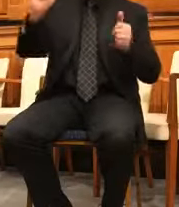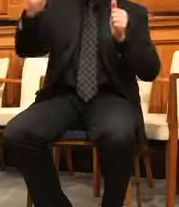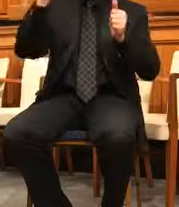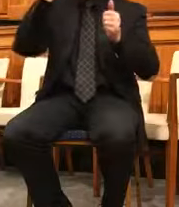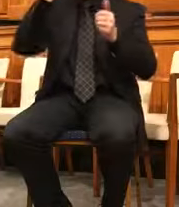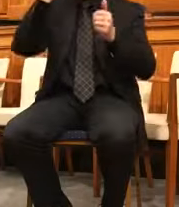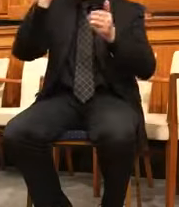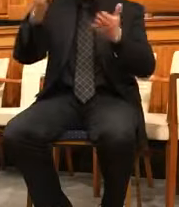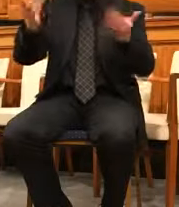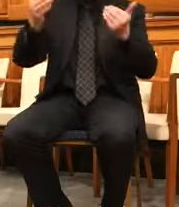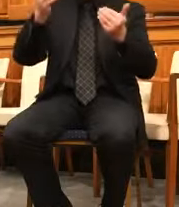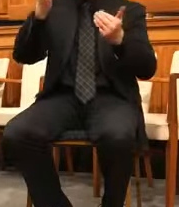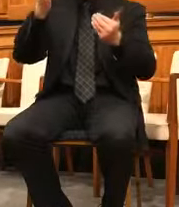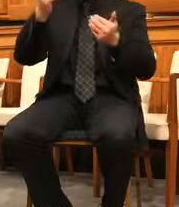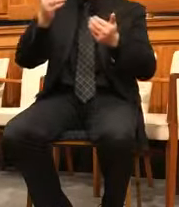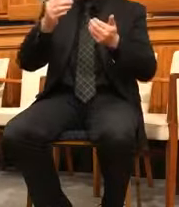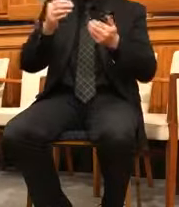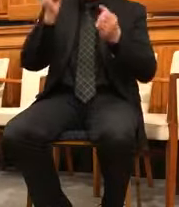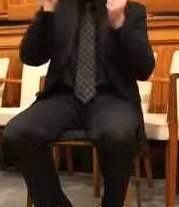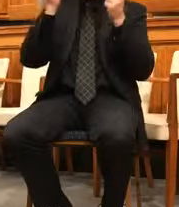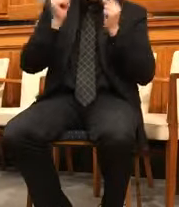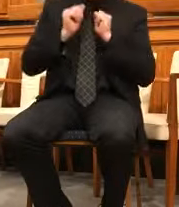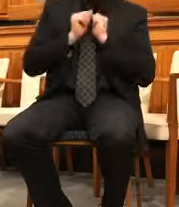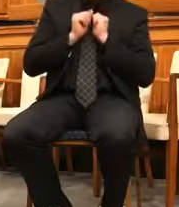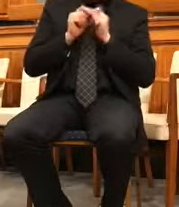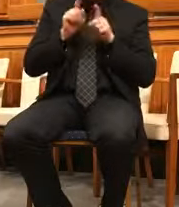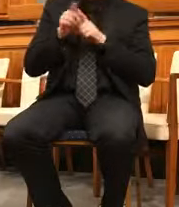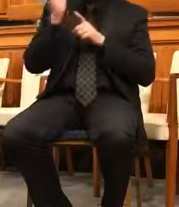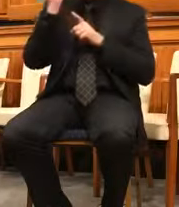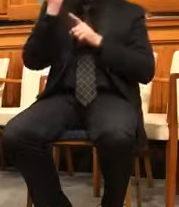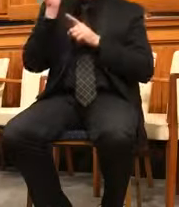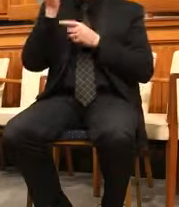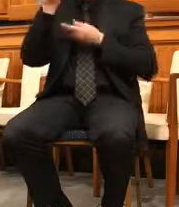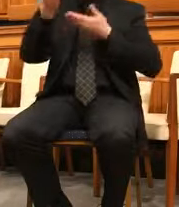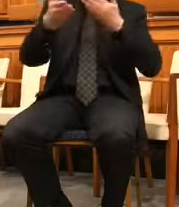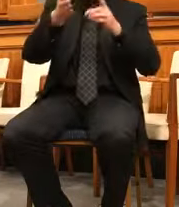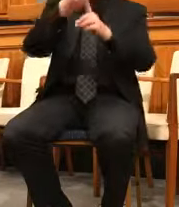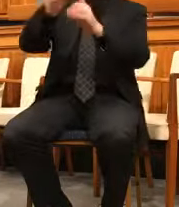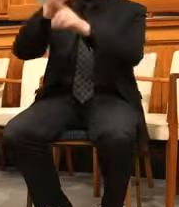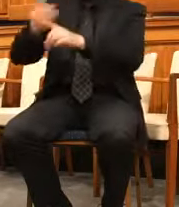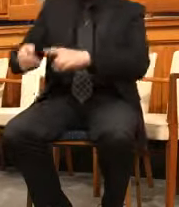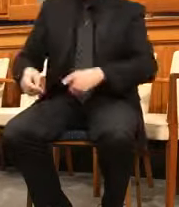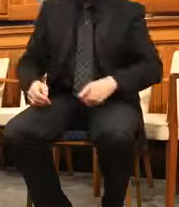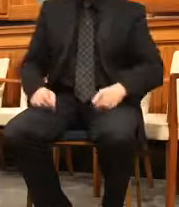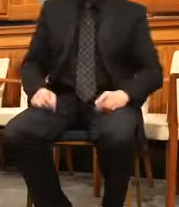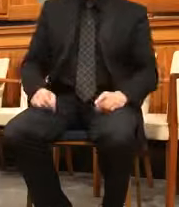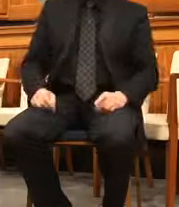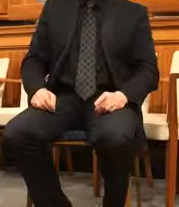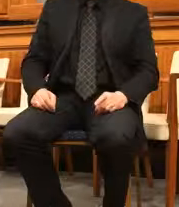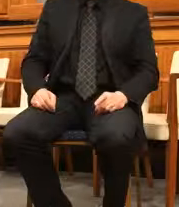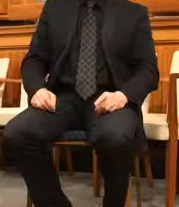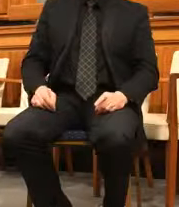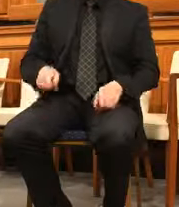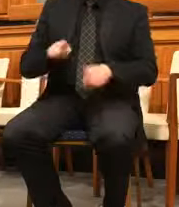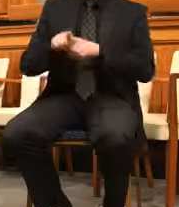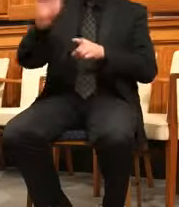to your mind, to your understanding. I'm not appealing directly to your